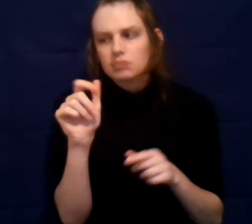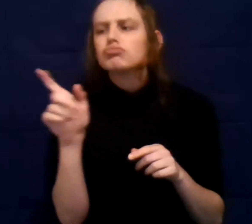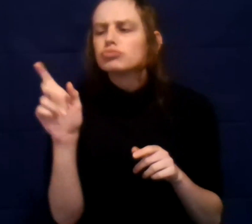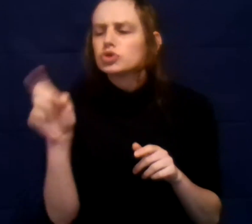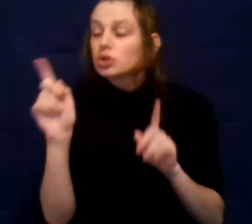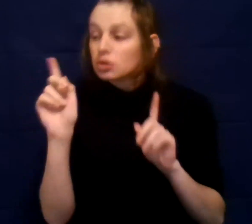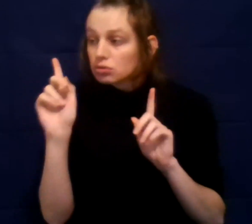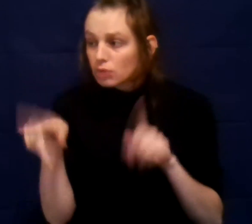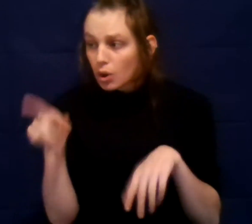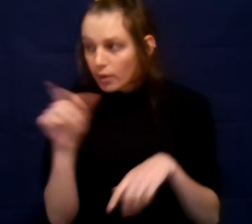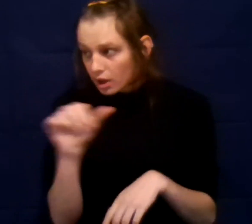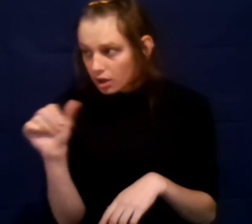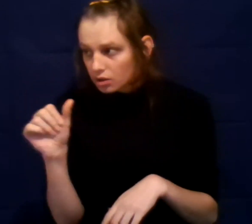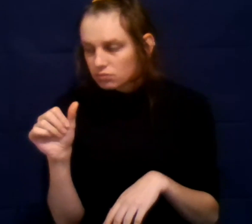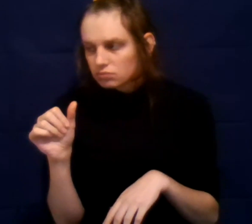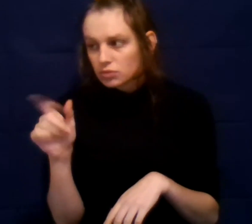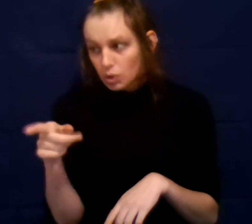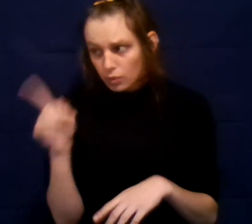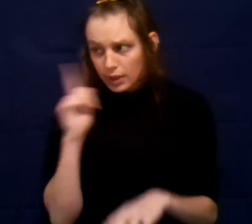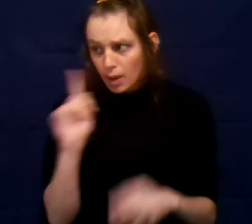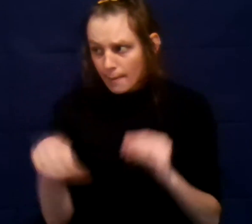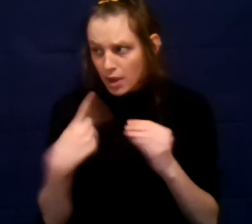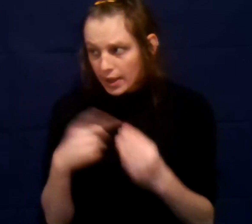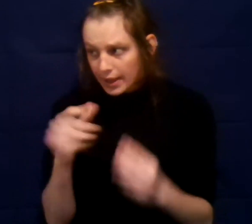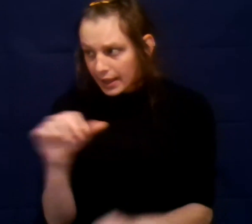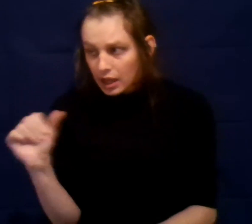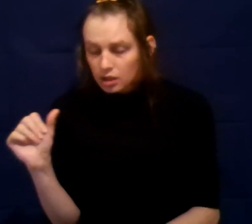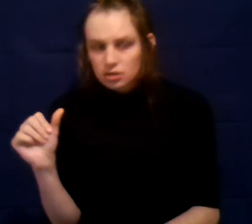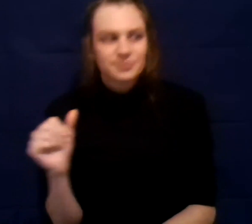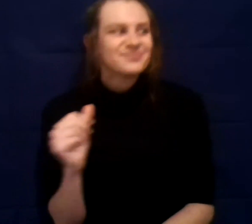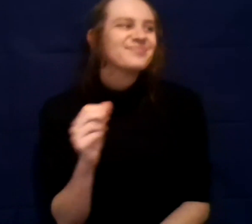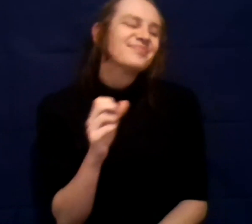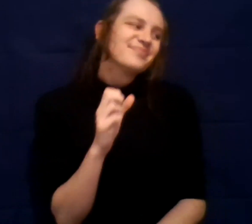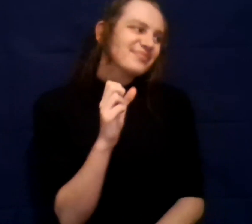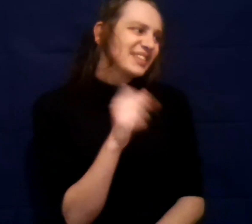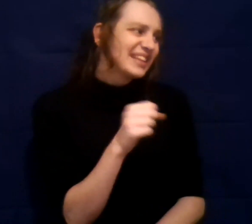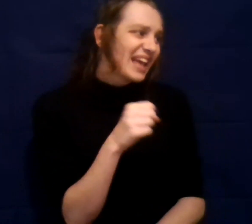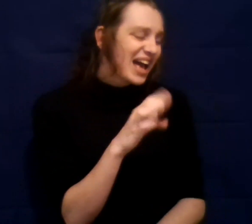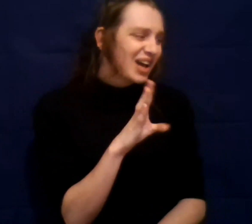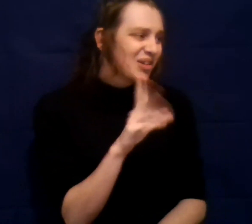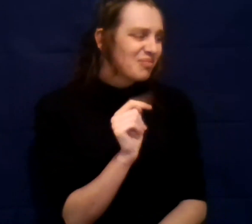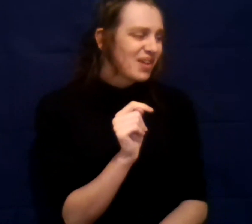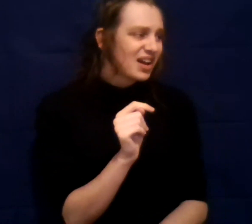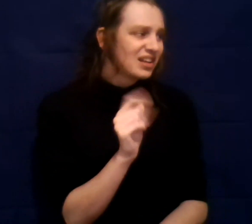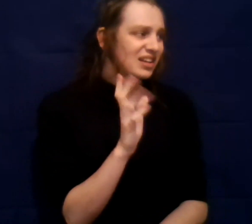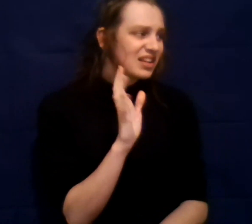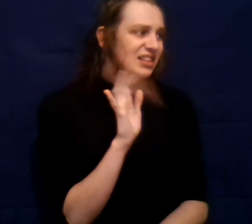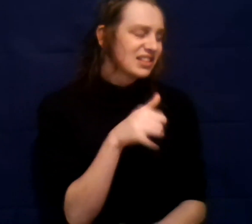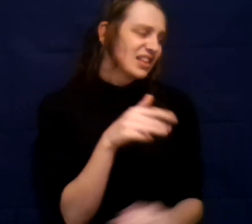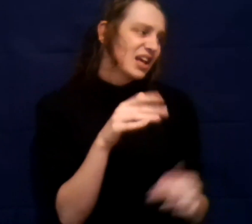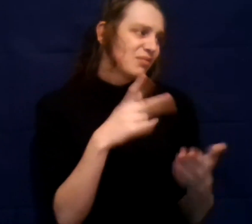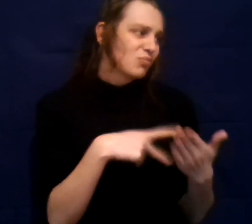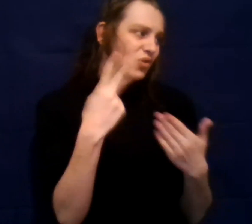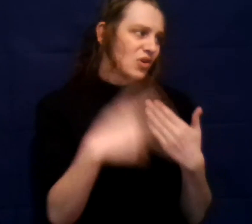about AA? And I said, yeah, but isn't that like a God